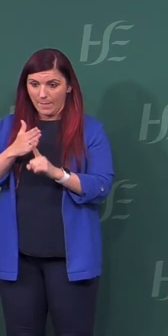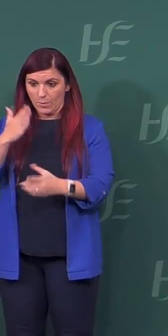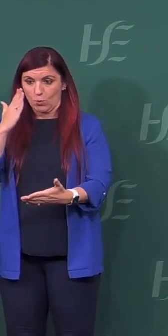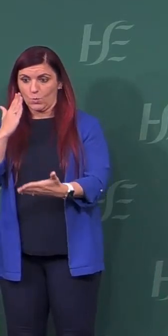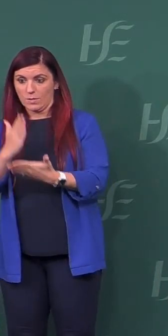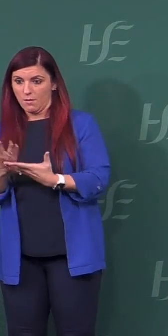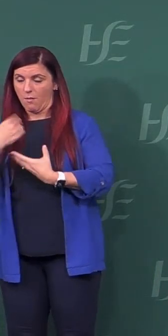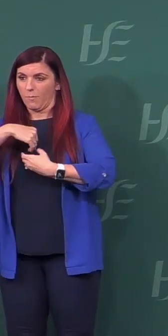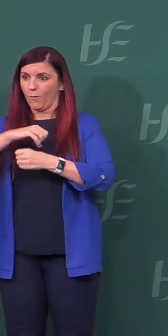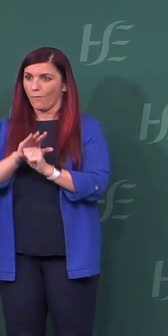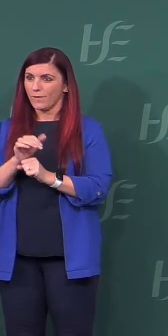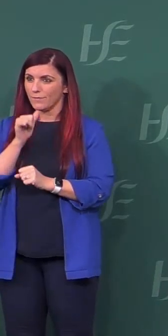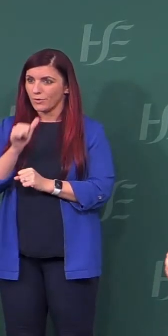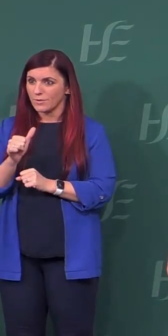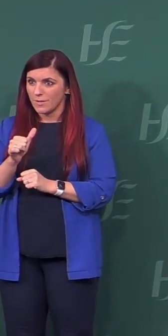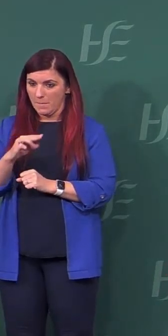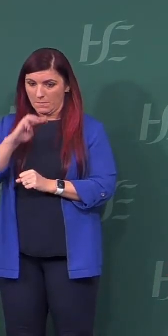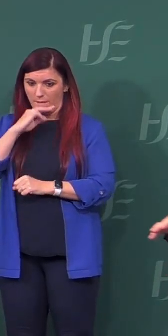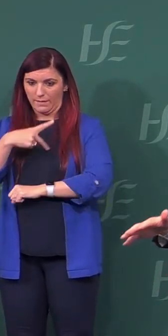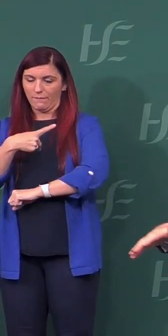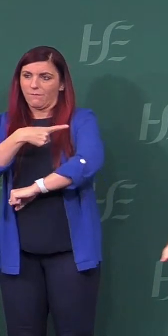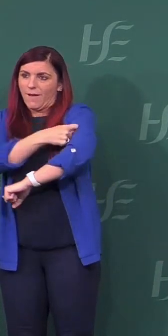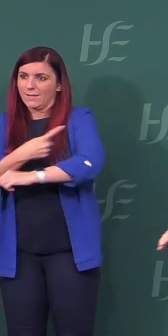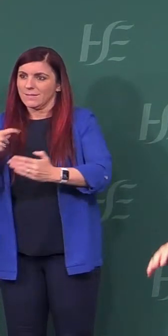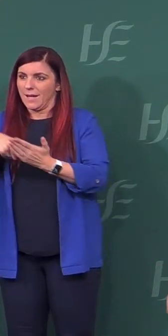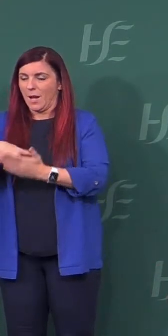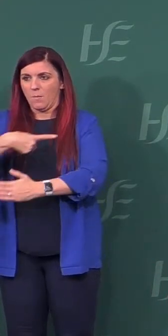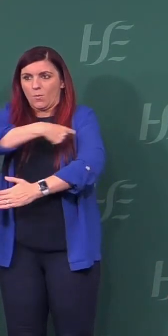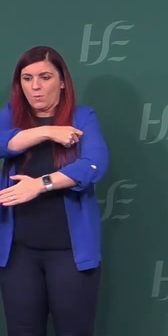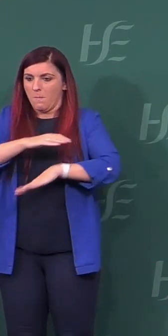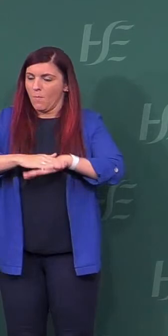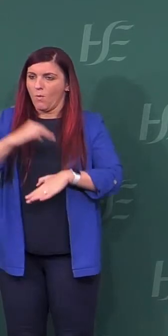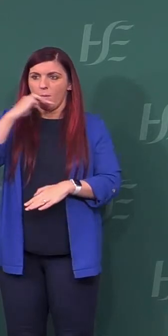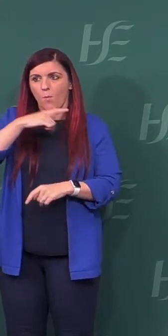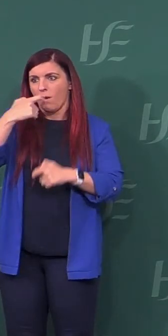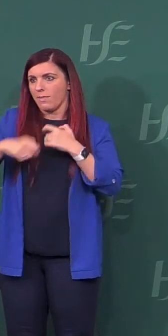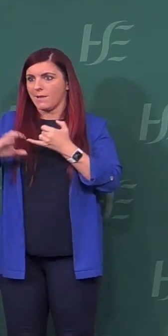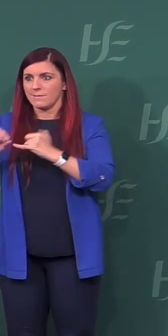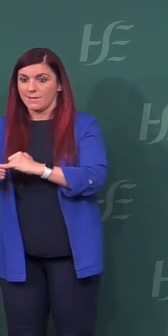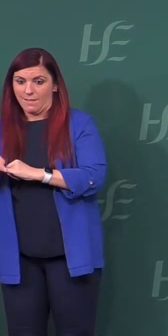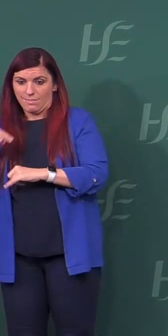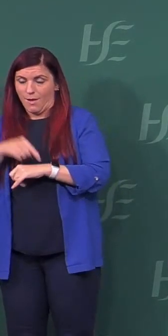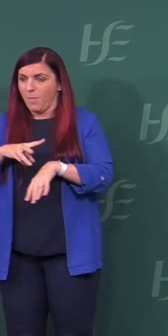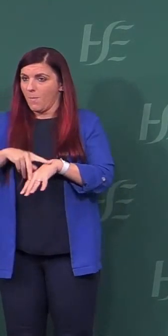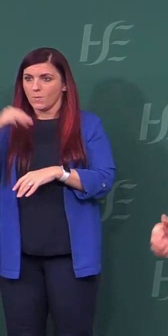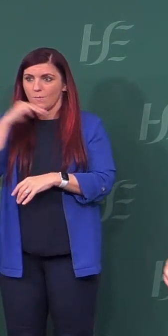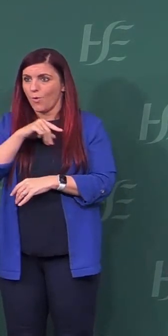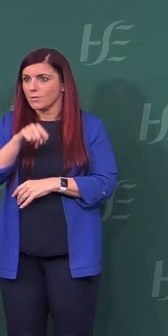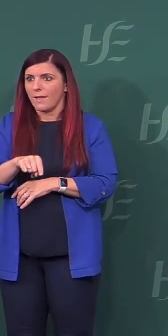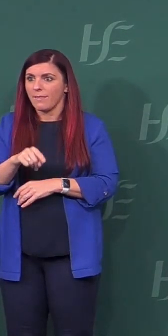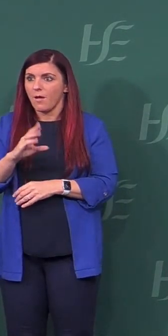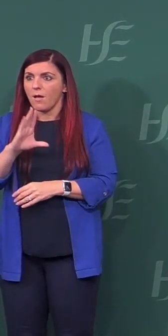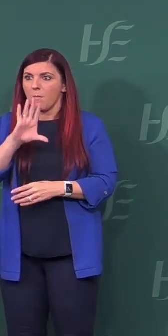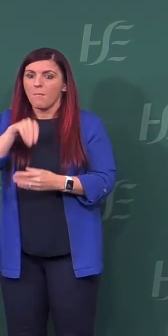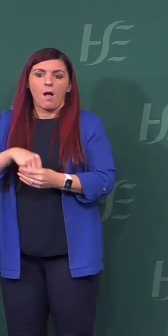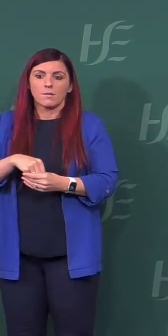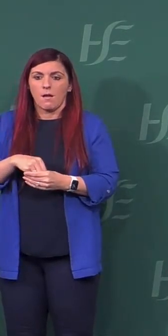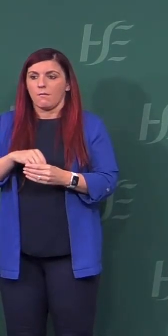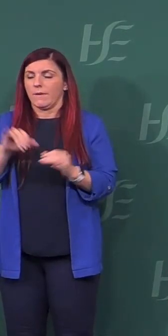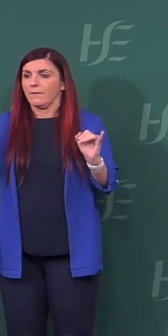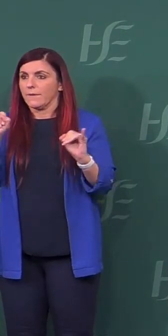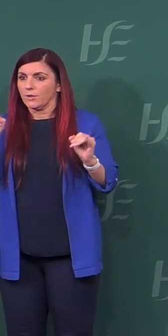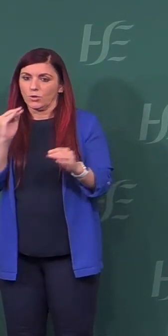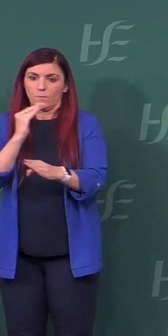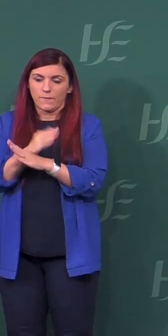nursing homes, vaccination and boosters are way ahead of anything else. Clearly, they're practicing their infection prevention control and so on.